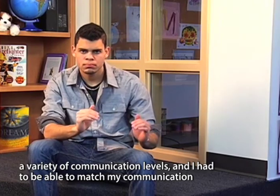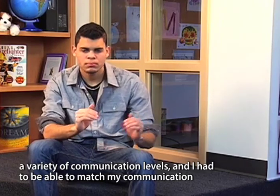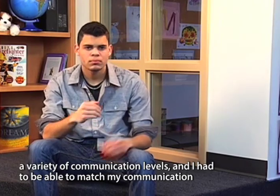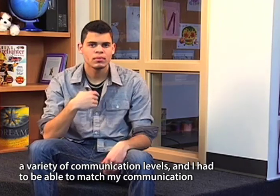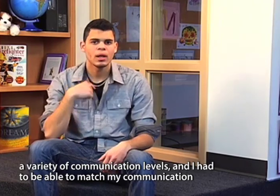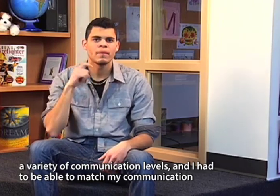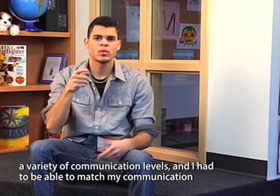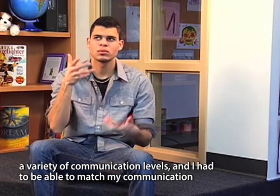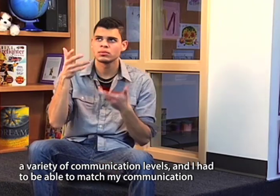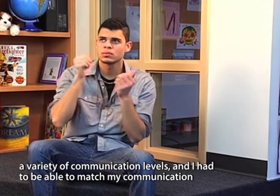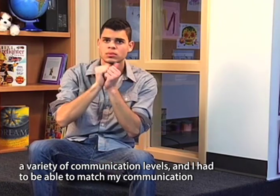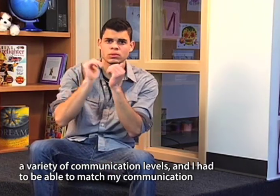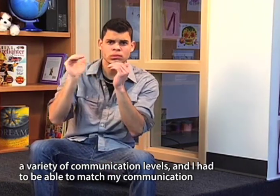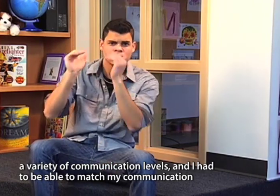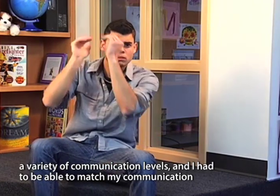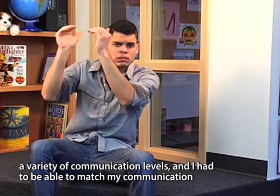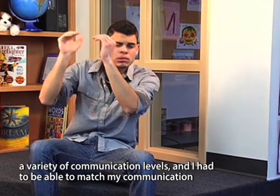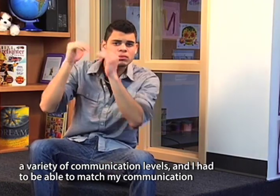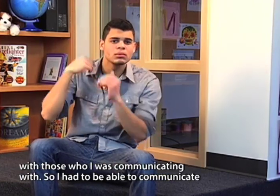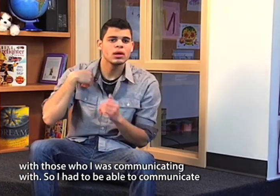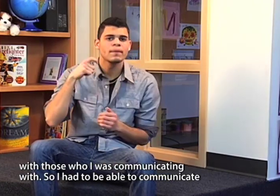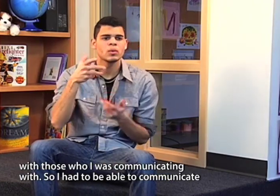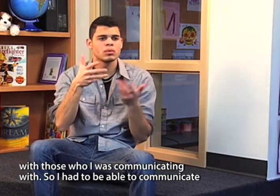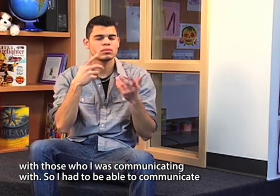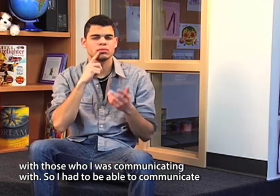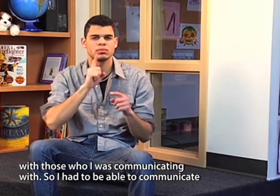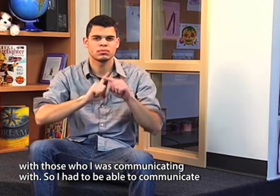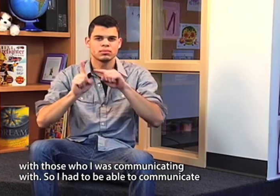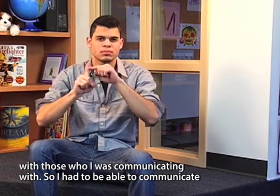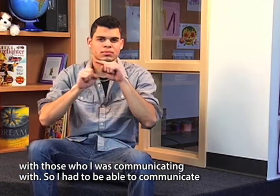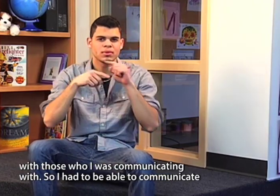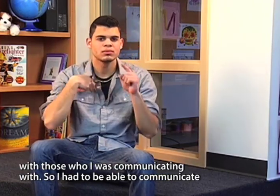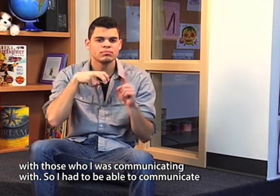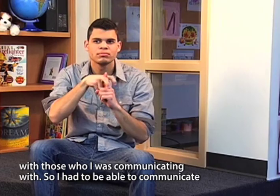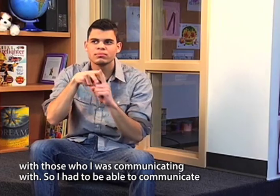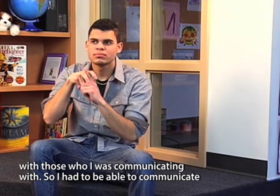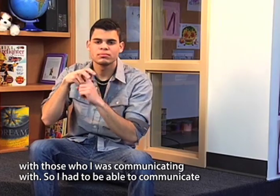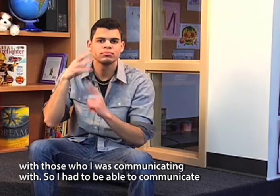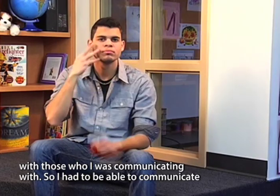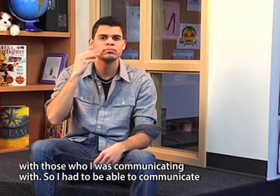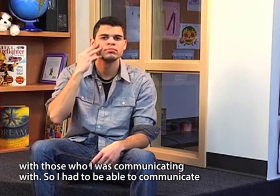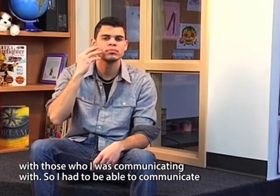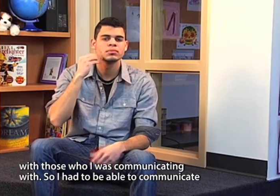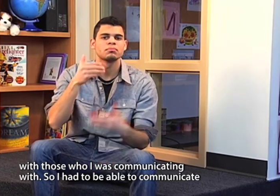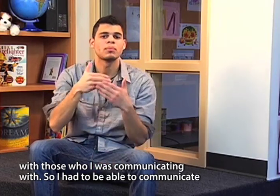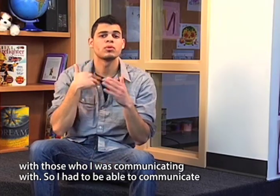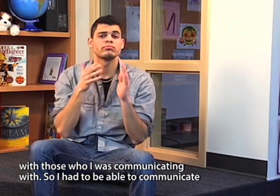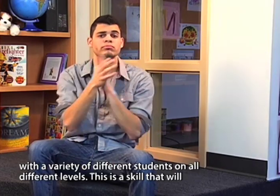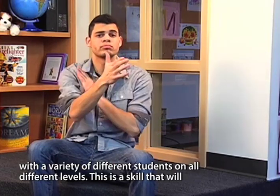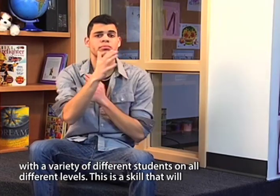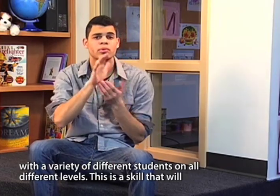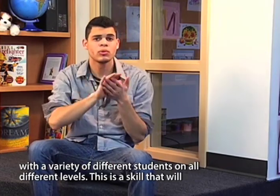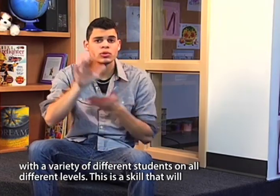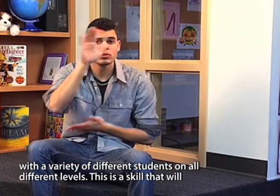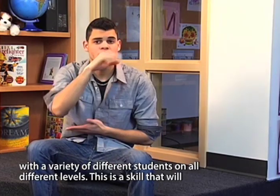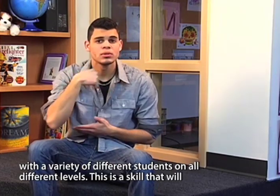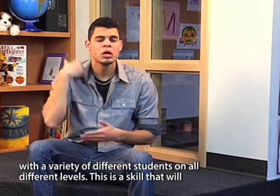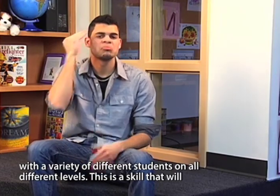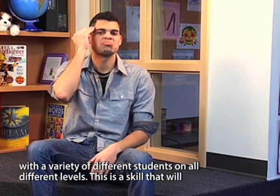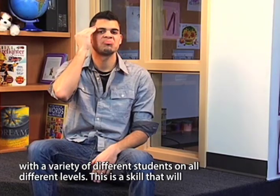and I had to be able to match my communication with those who I was communicating with. So I had to be able to communicate with a variety of different